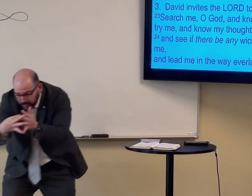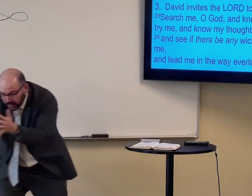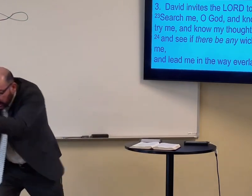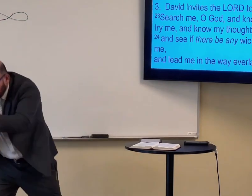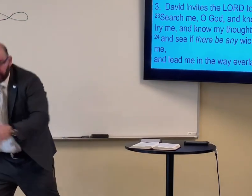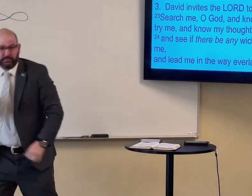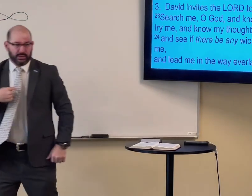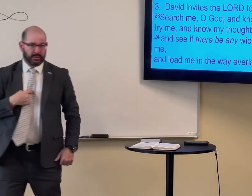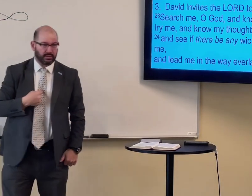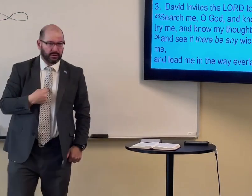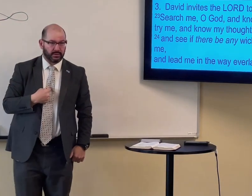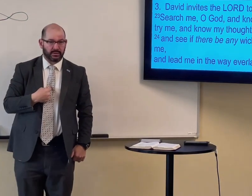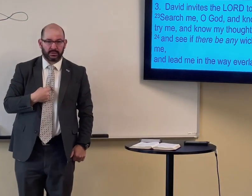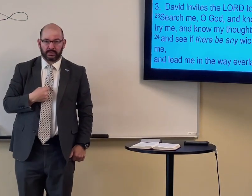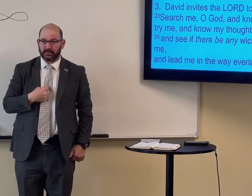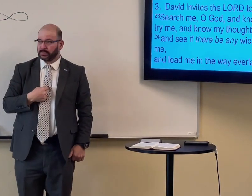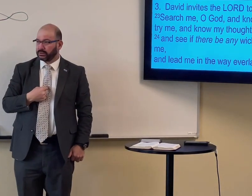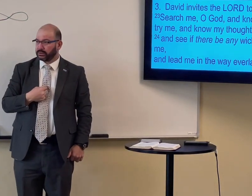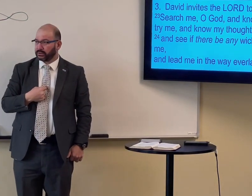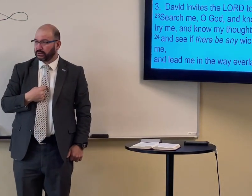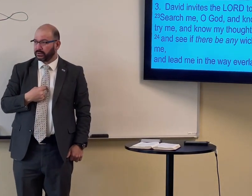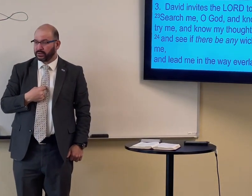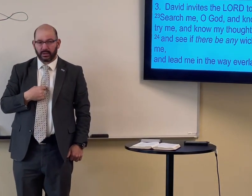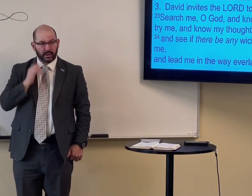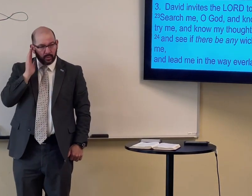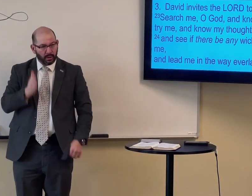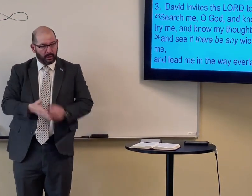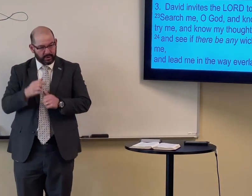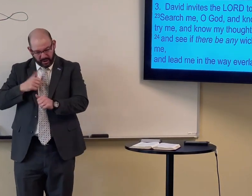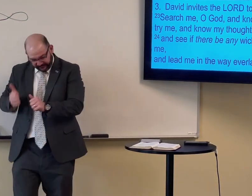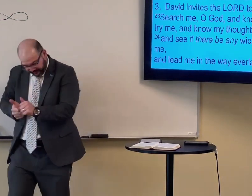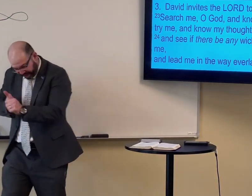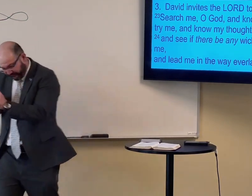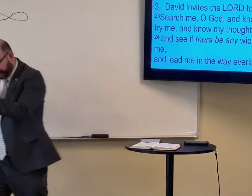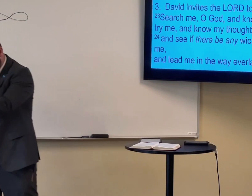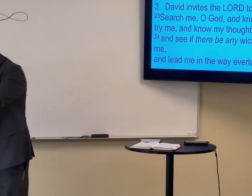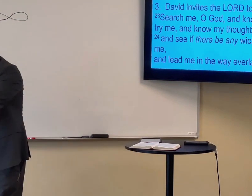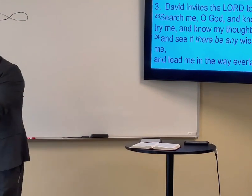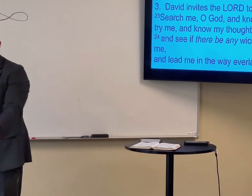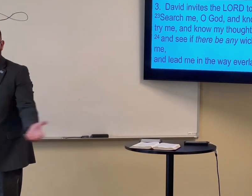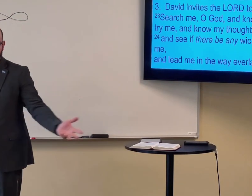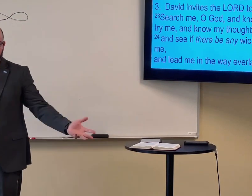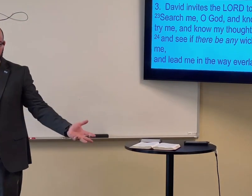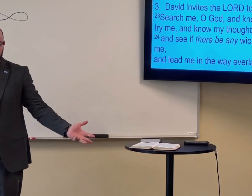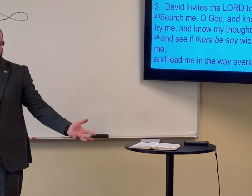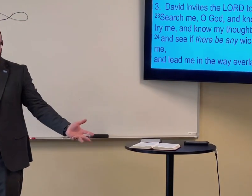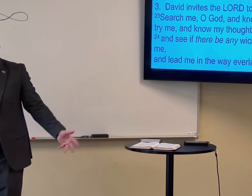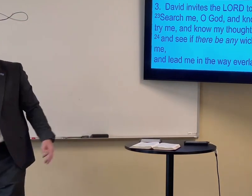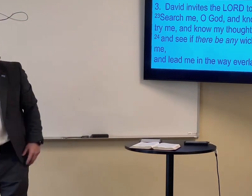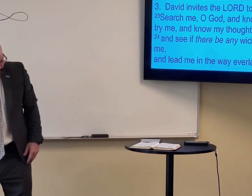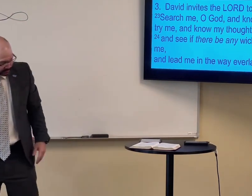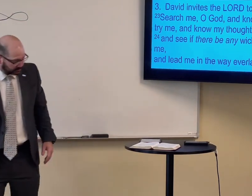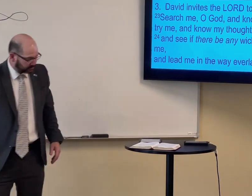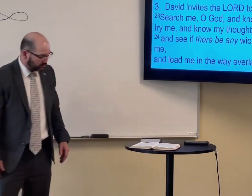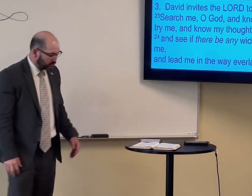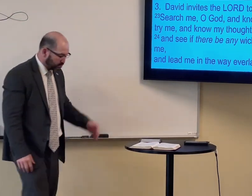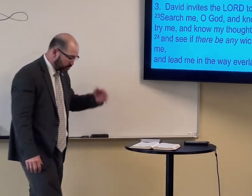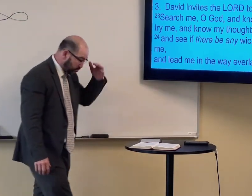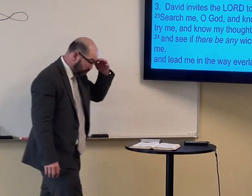to lead, and he needs God to lead him in that path, and he needs to follow God in that path.